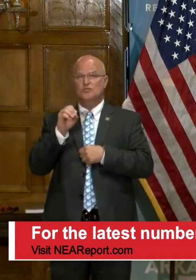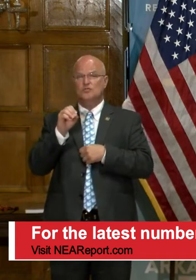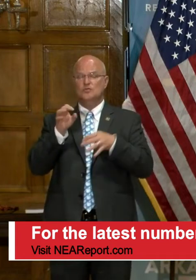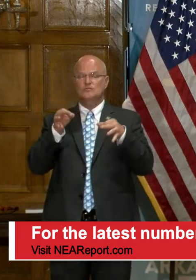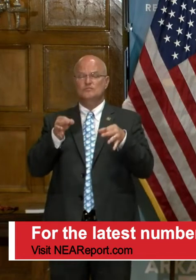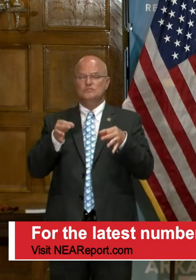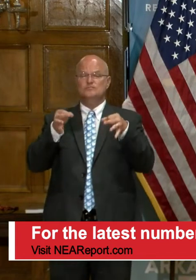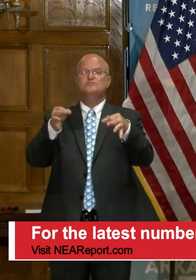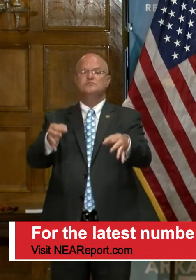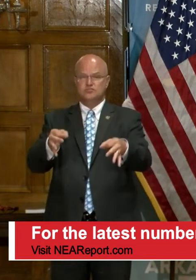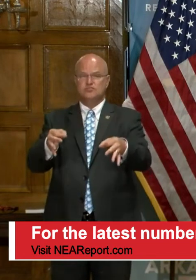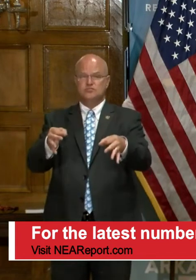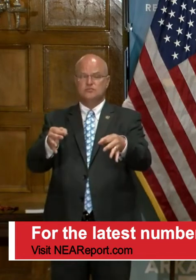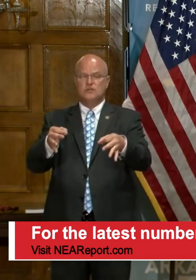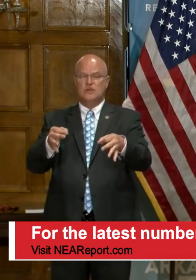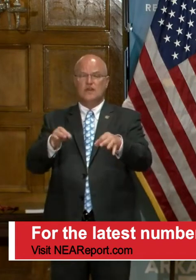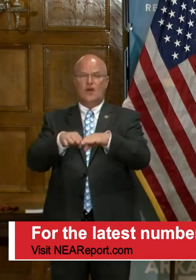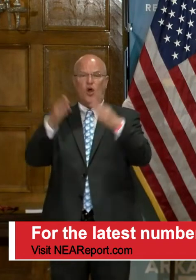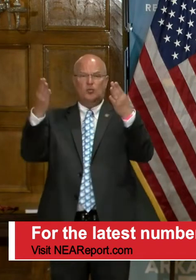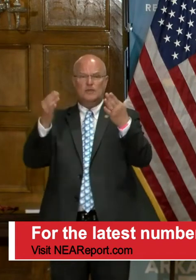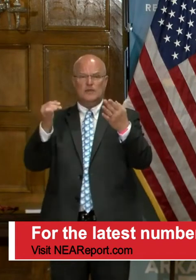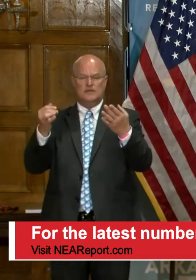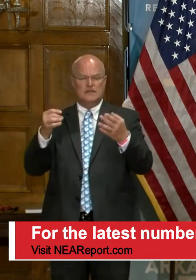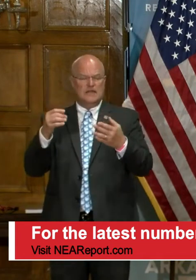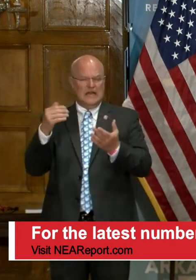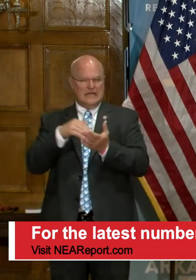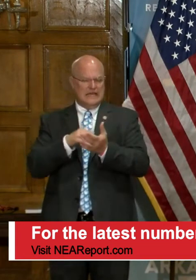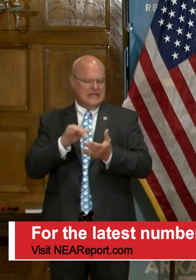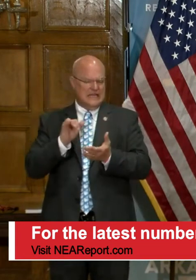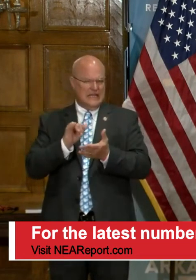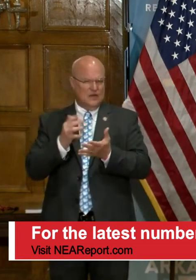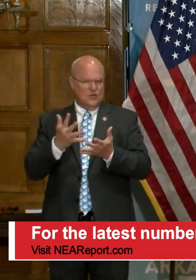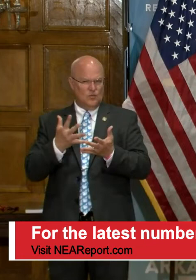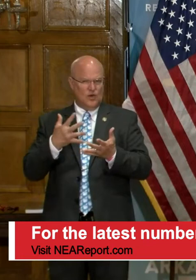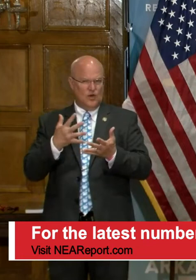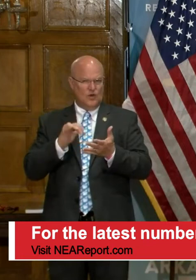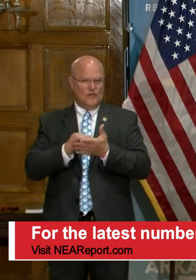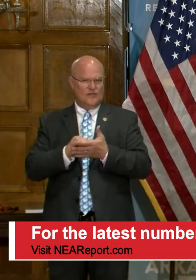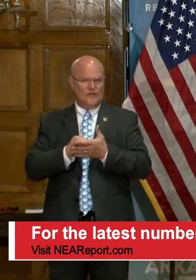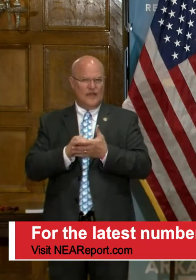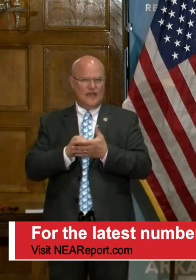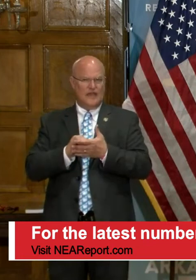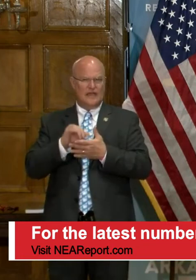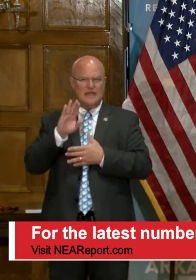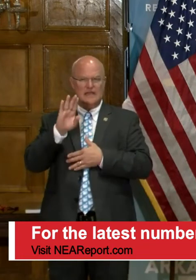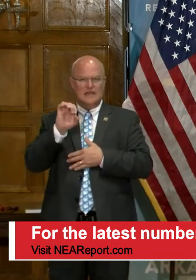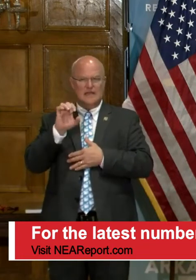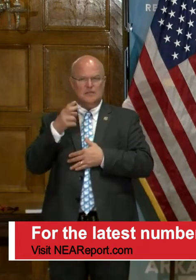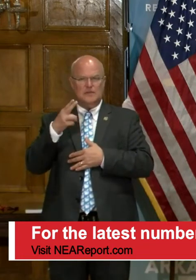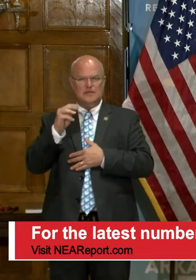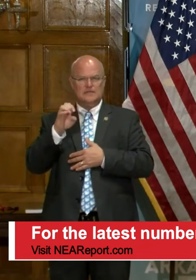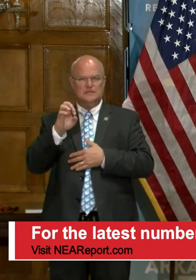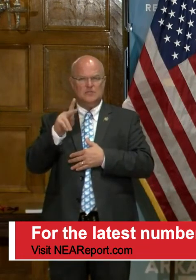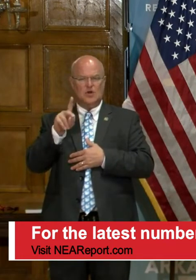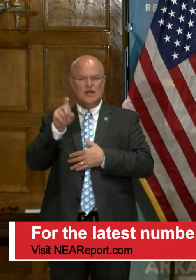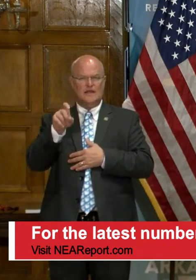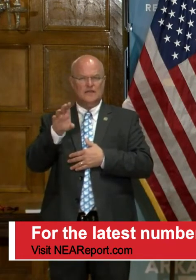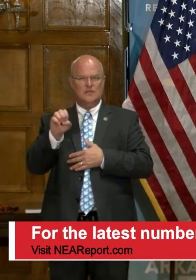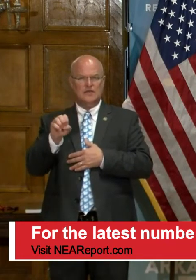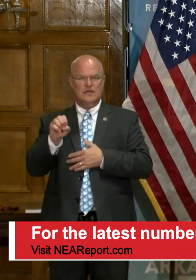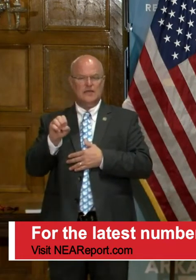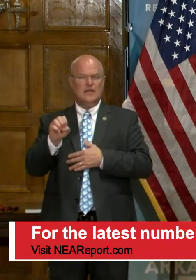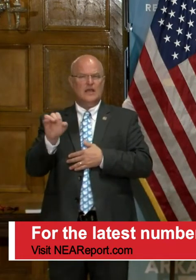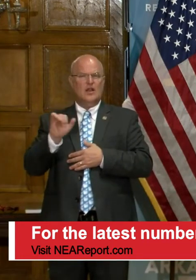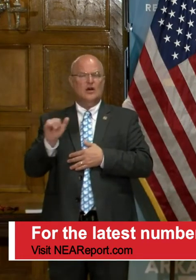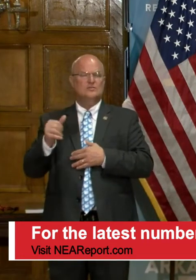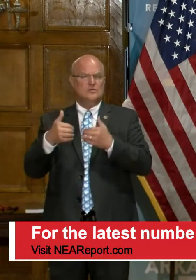the reopening that Arkansas has done, and if so, what would that benchmark have to be? And also separately, want to